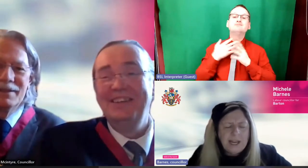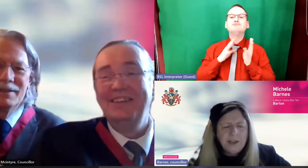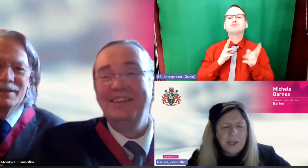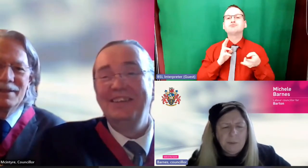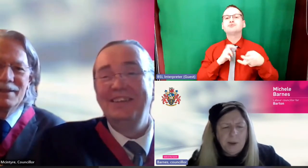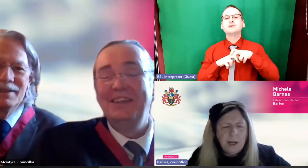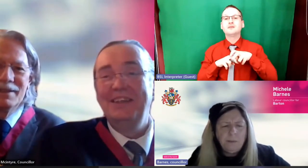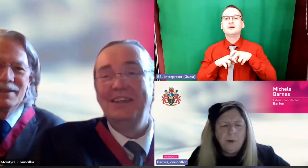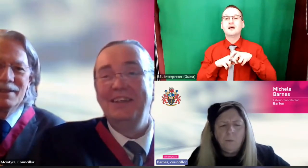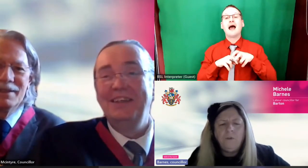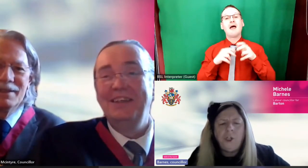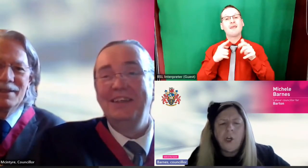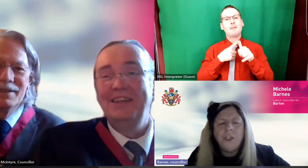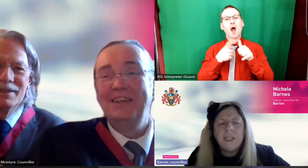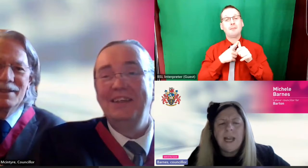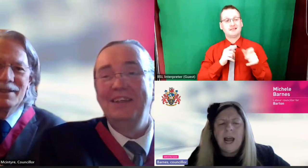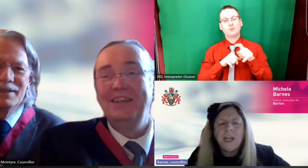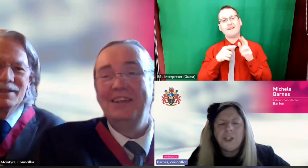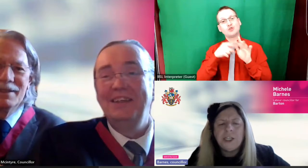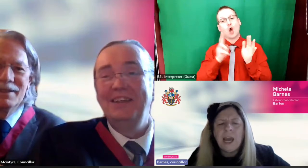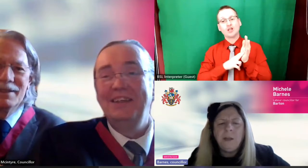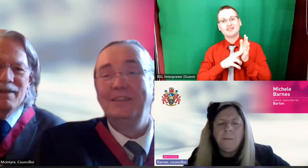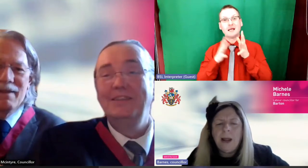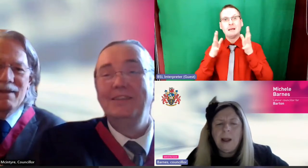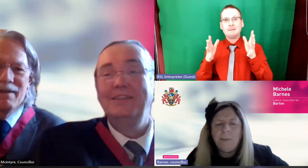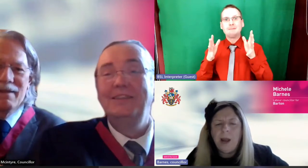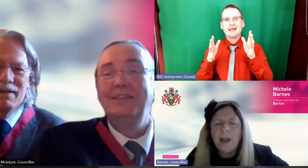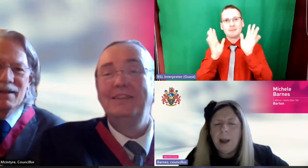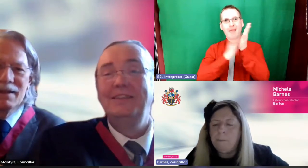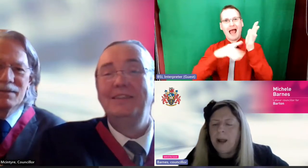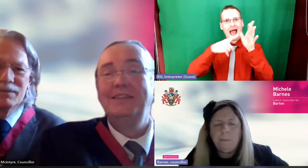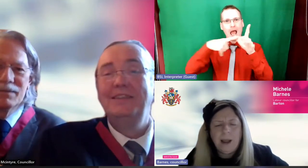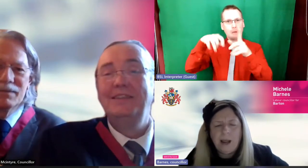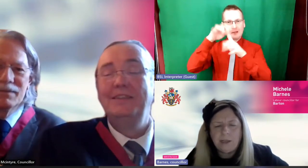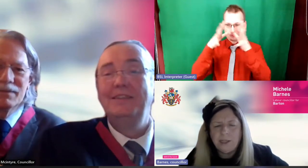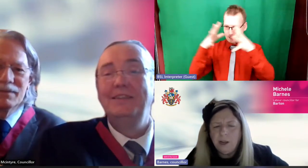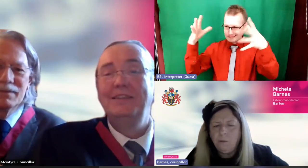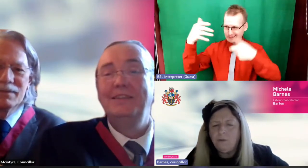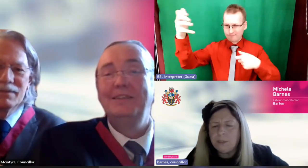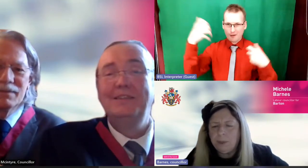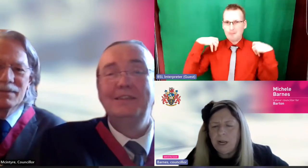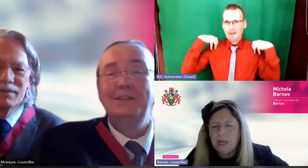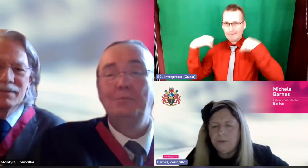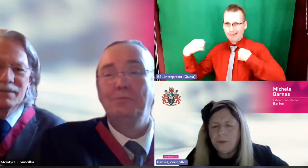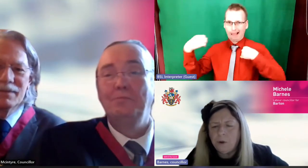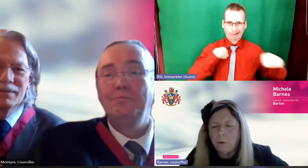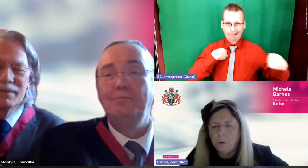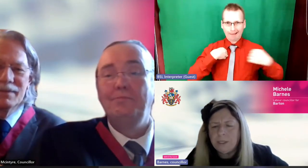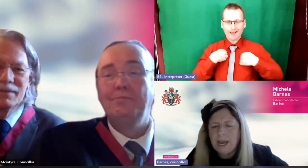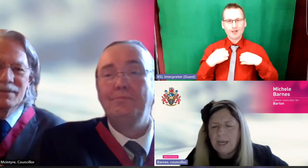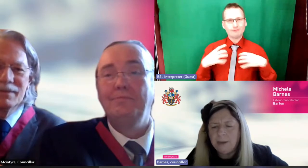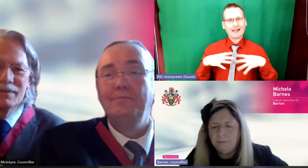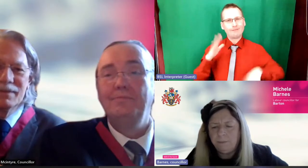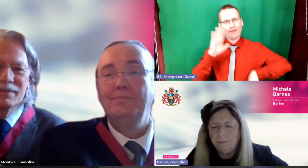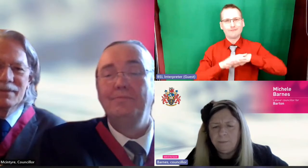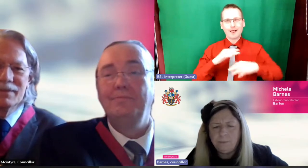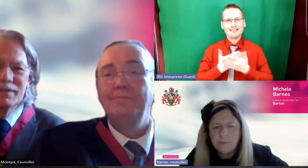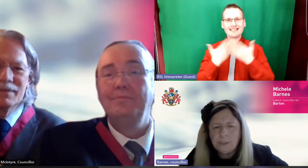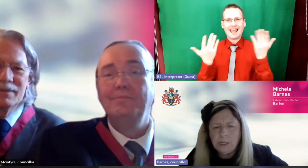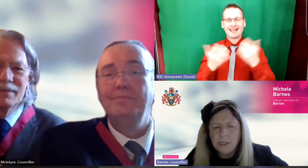At the side of the apartment, with John's large-scale map and our backpacks with supplies for the whole day.